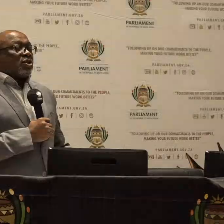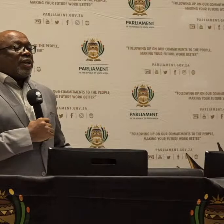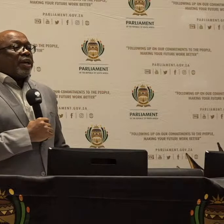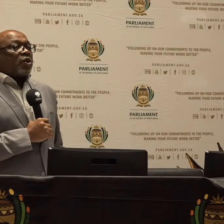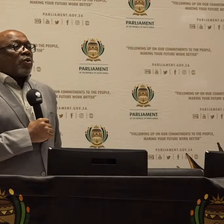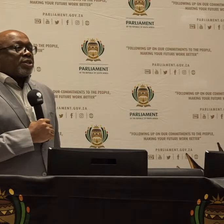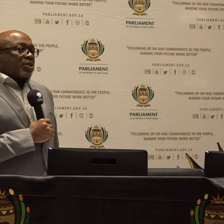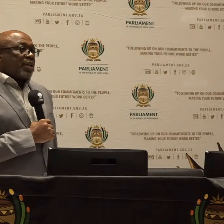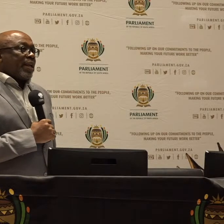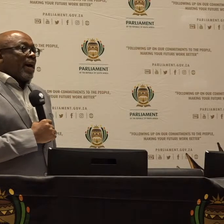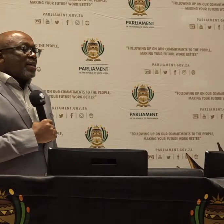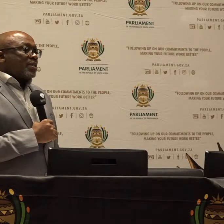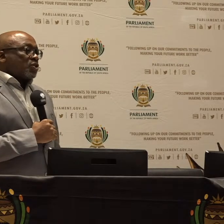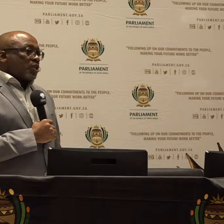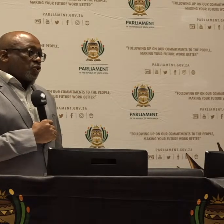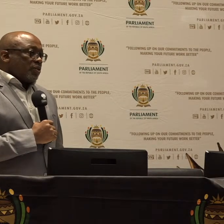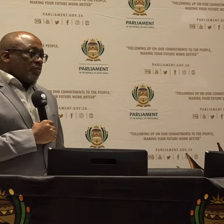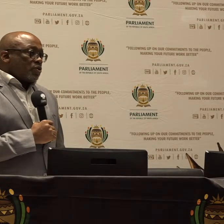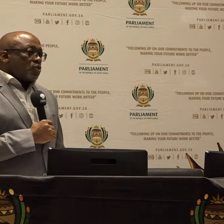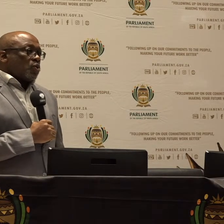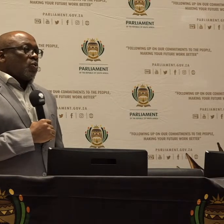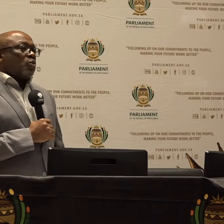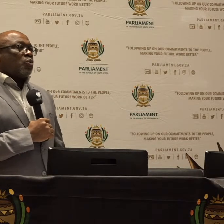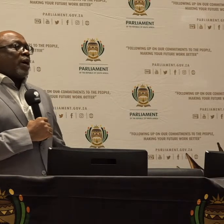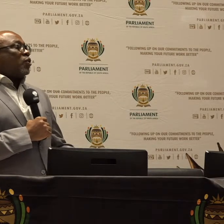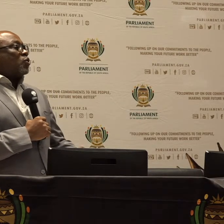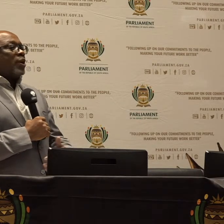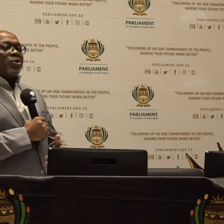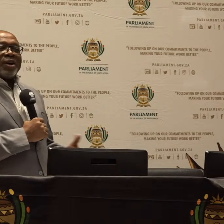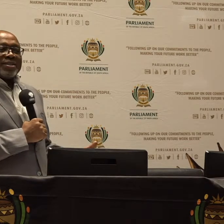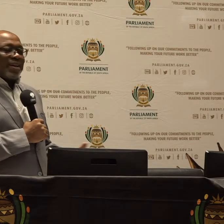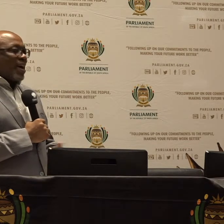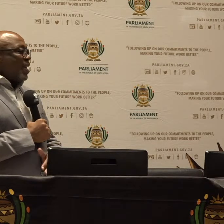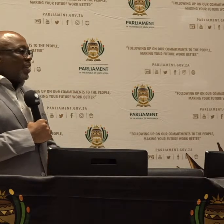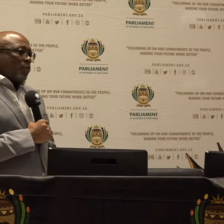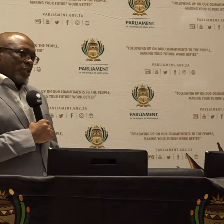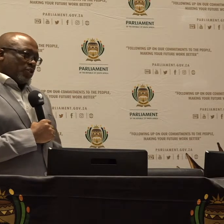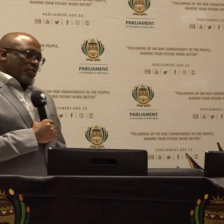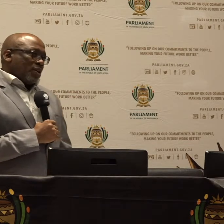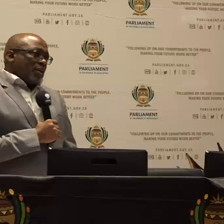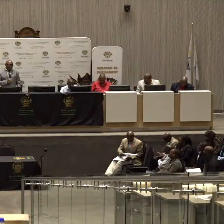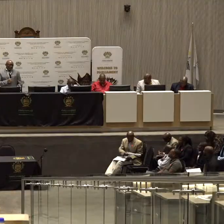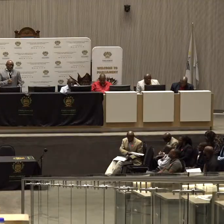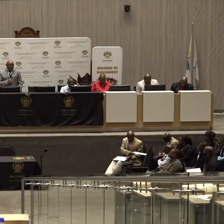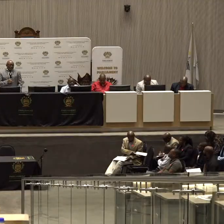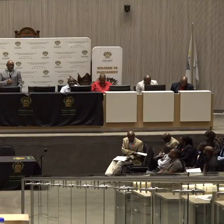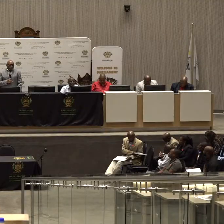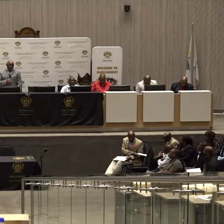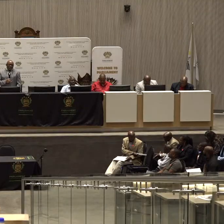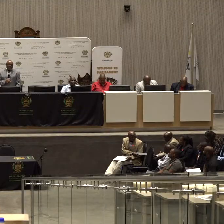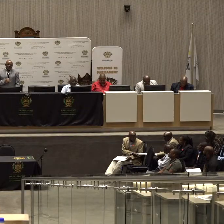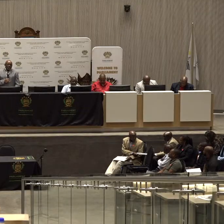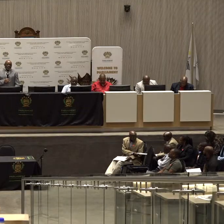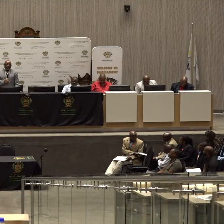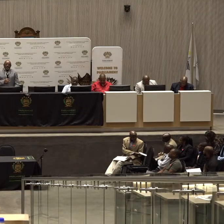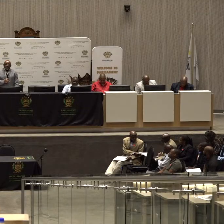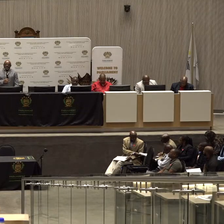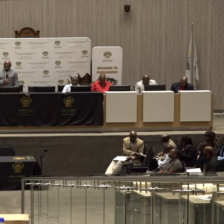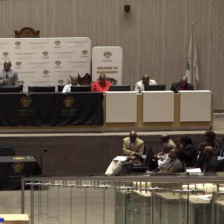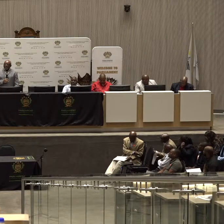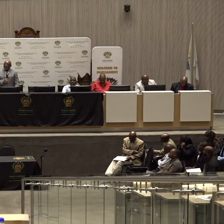this is not a question and answer session so we are not going to answer any questions that you might pose to